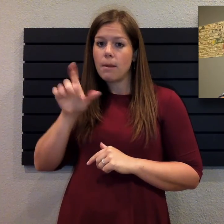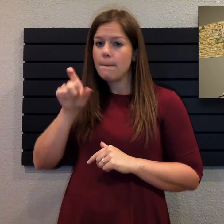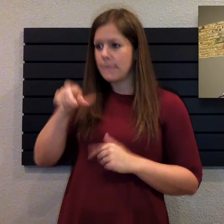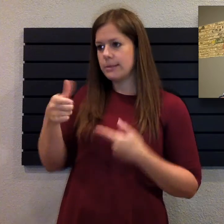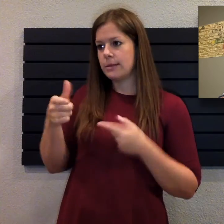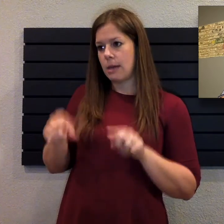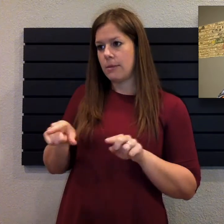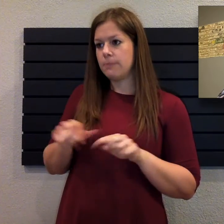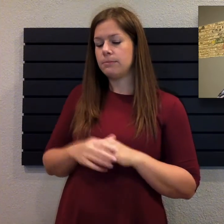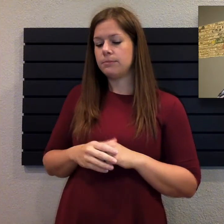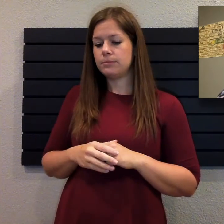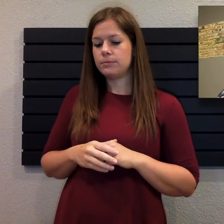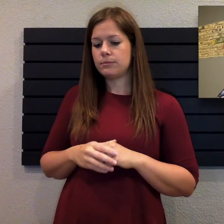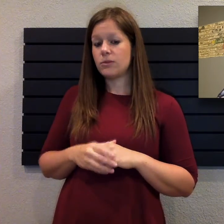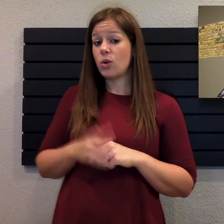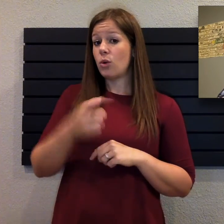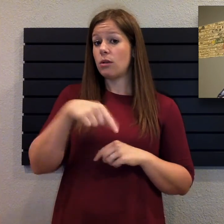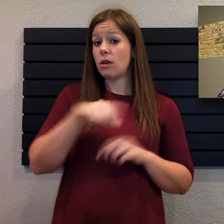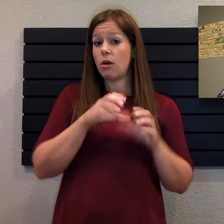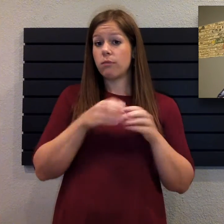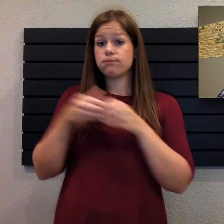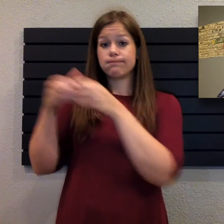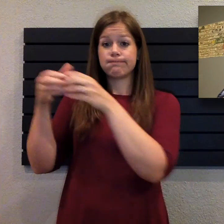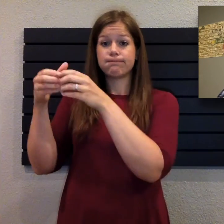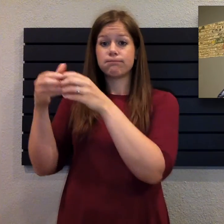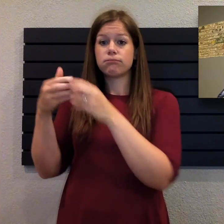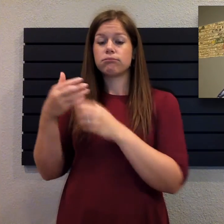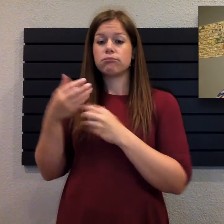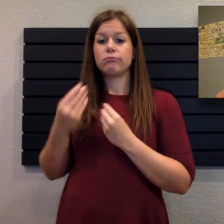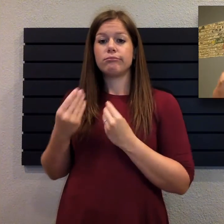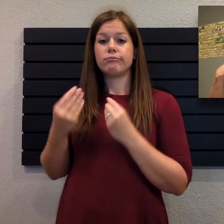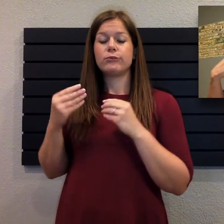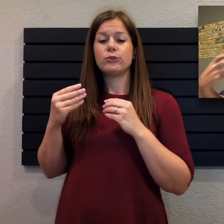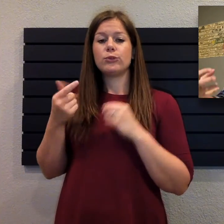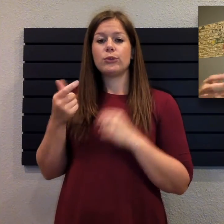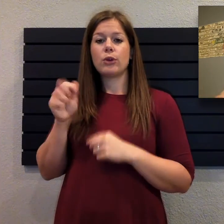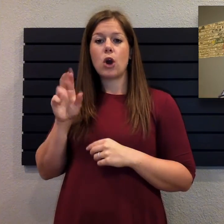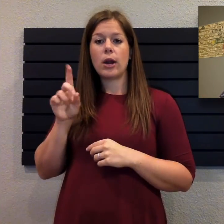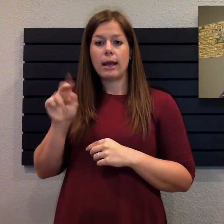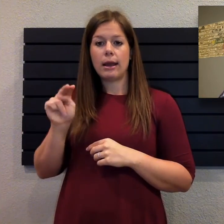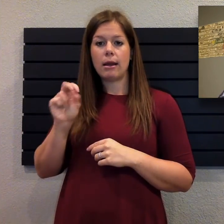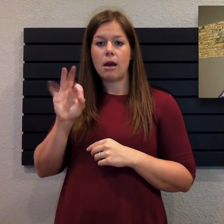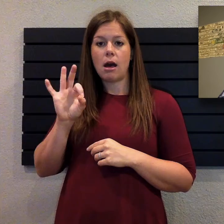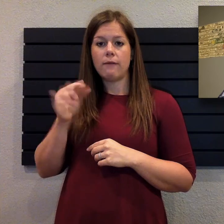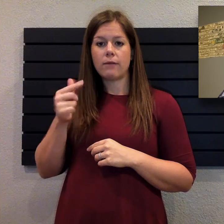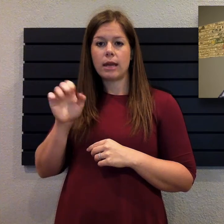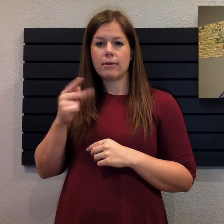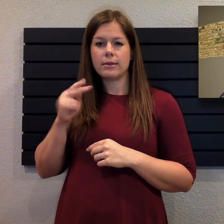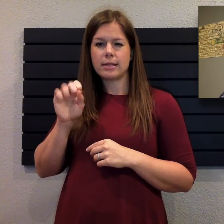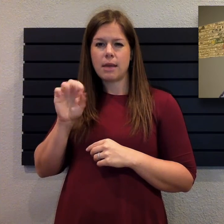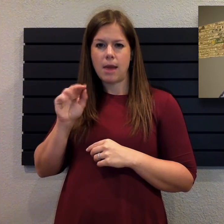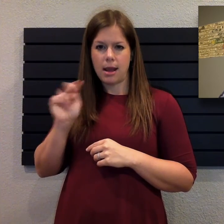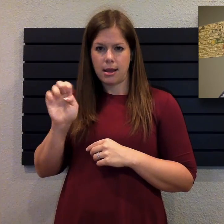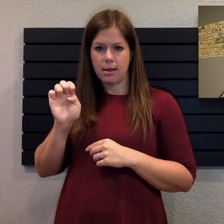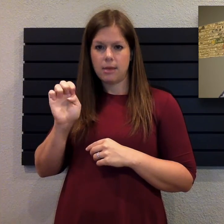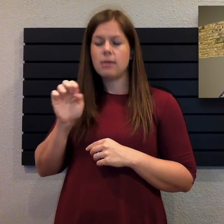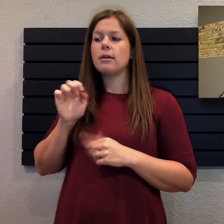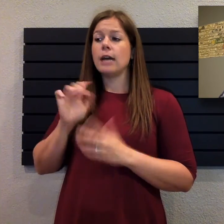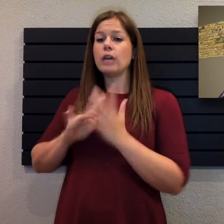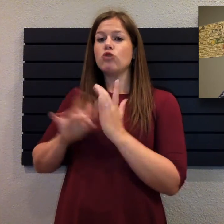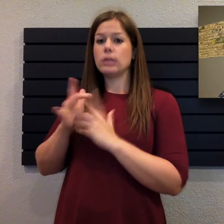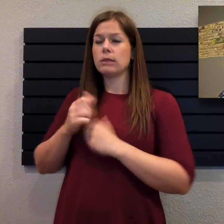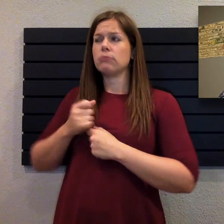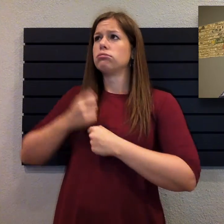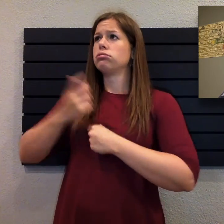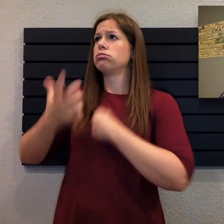then they go up to the Garden of Gethsemane for prayer. This is where Jesus pours out his heart before the Lord in the timeline here